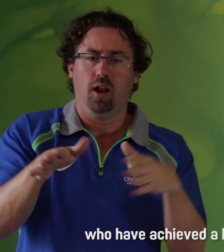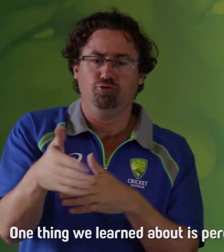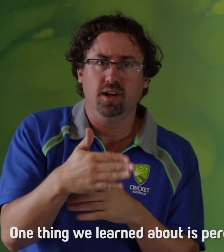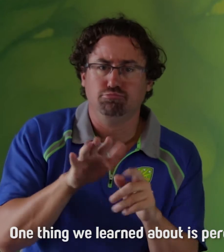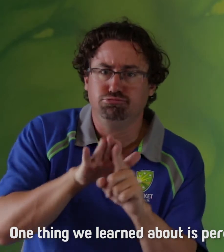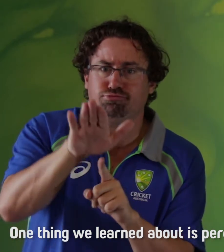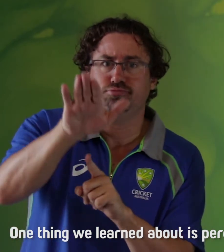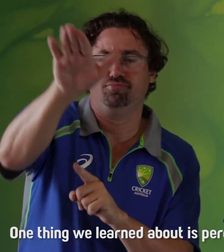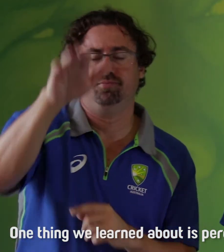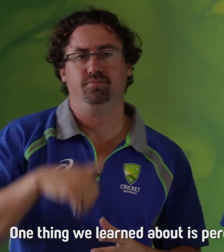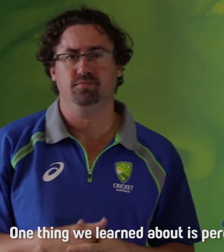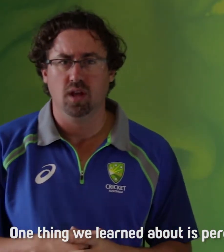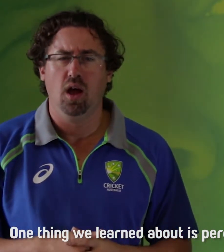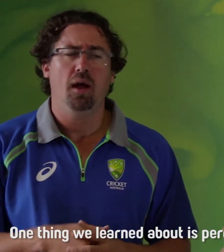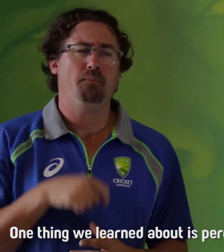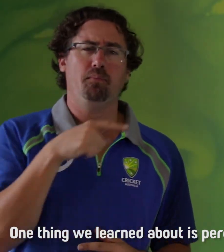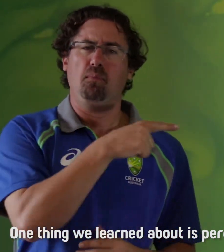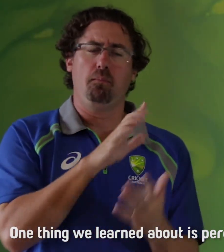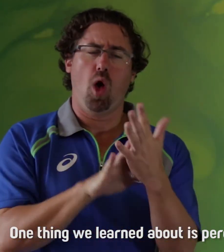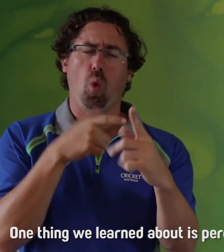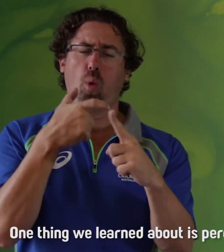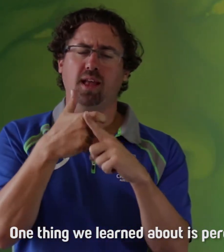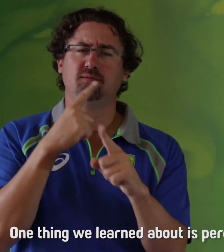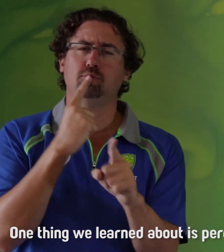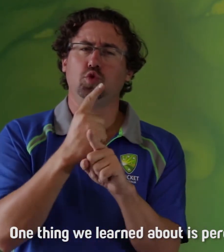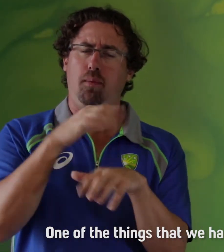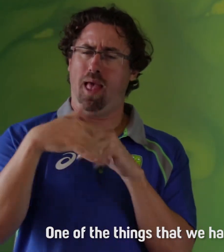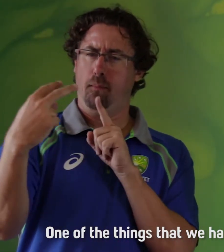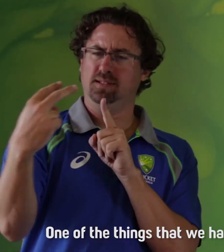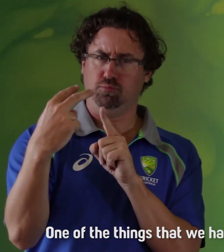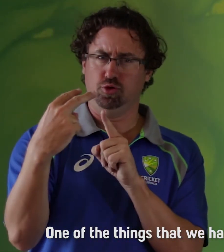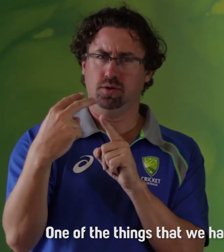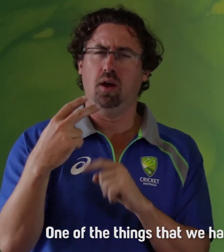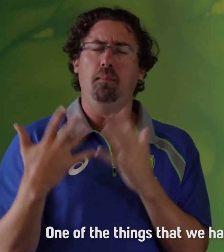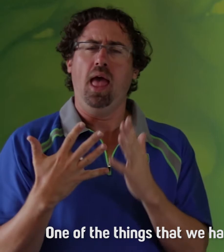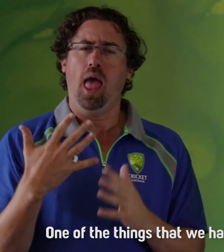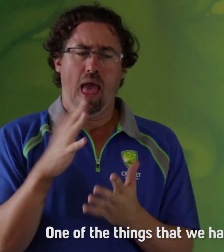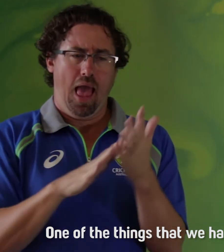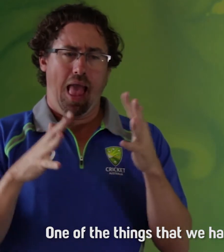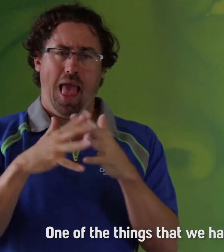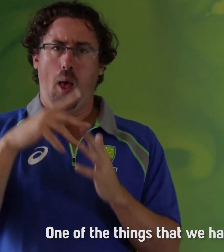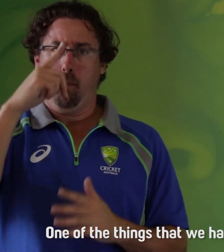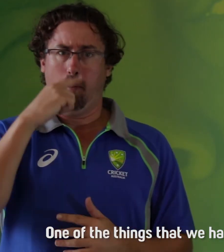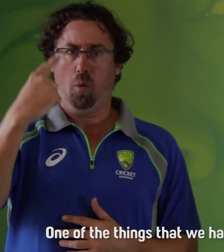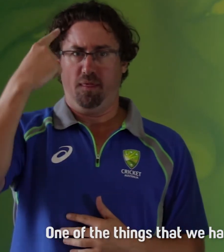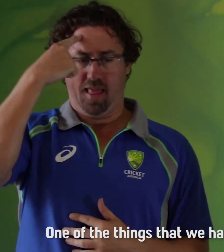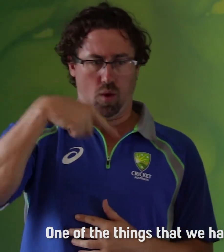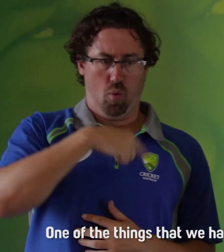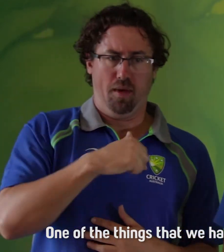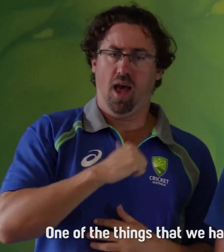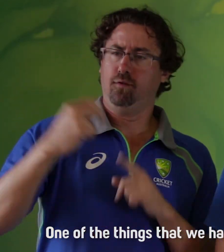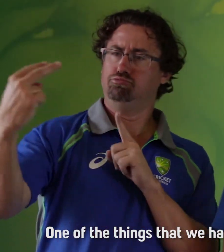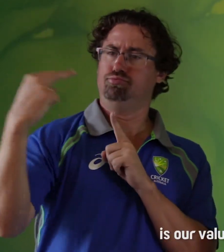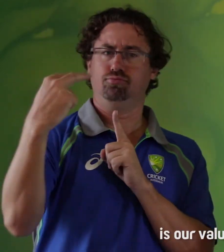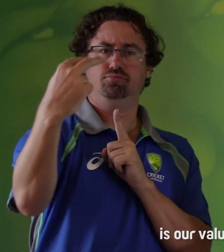with predictors, though, is how people perceive you. So one way to see that we've been really talking about